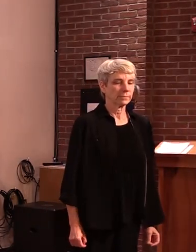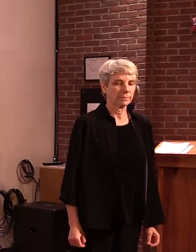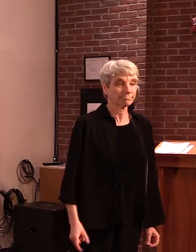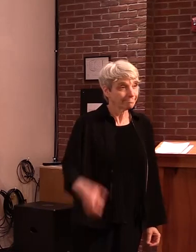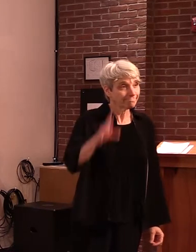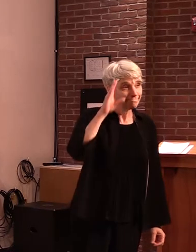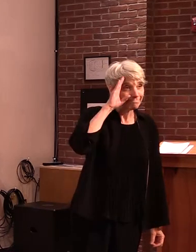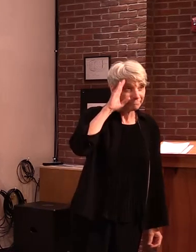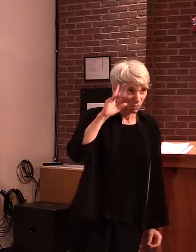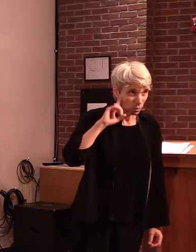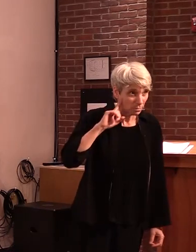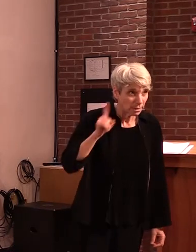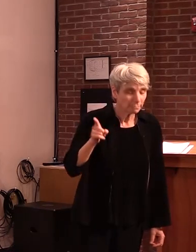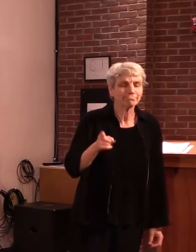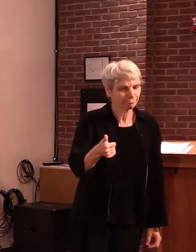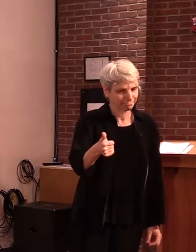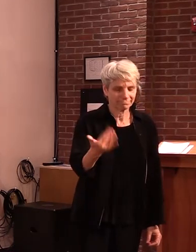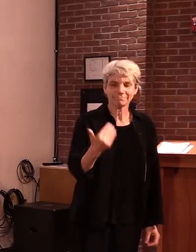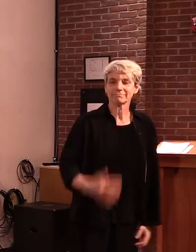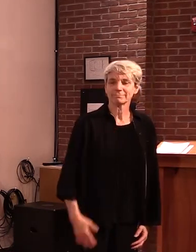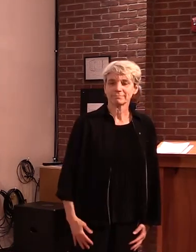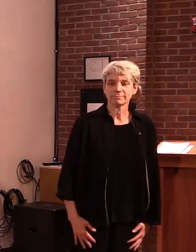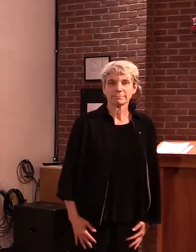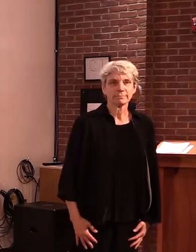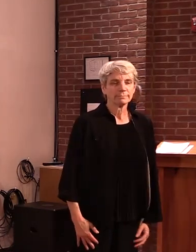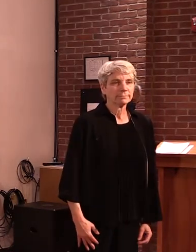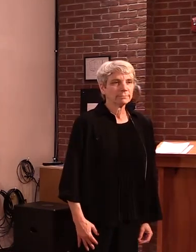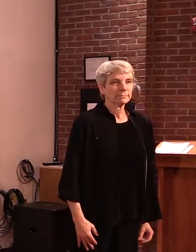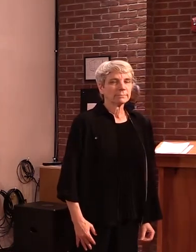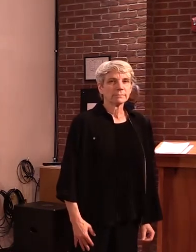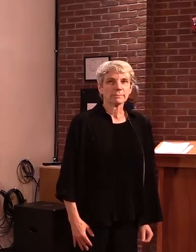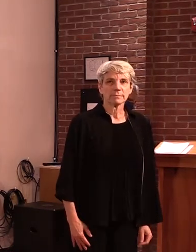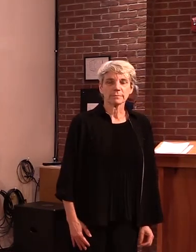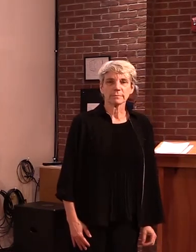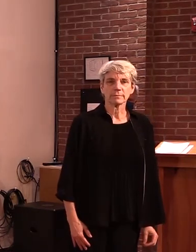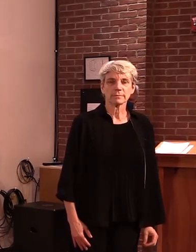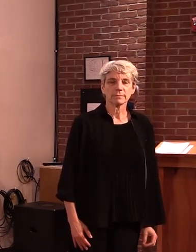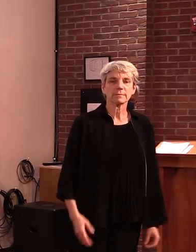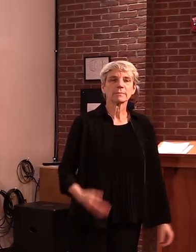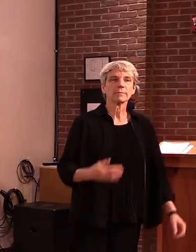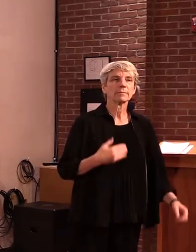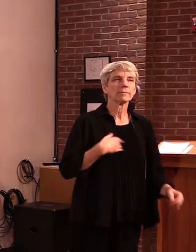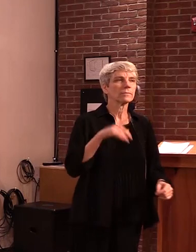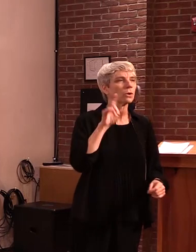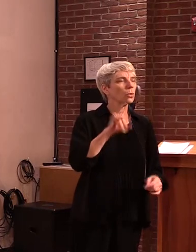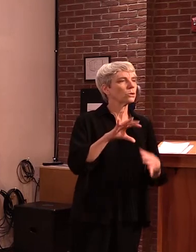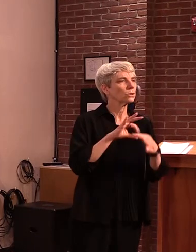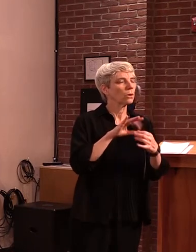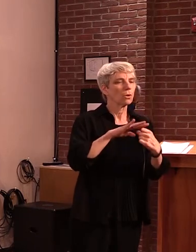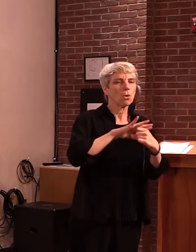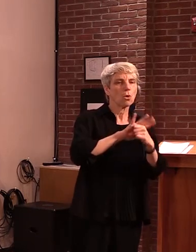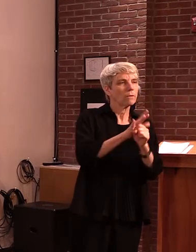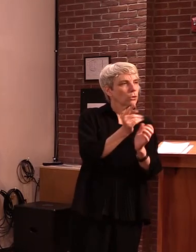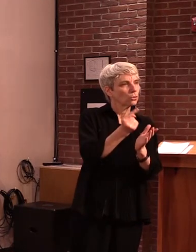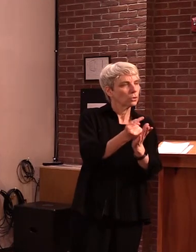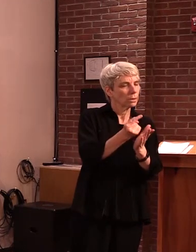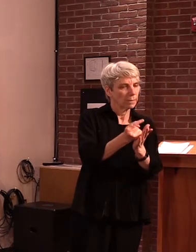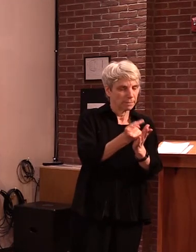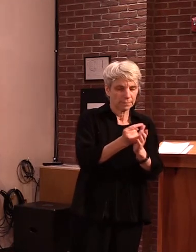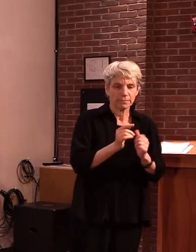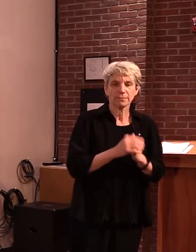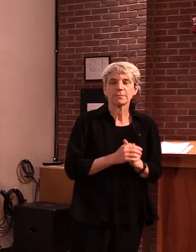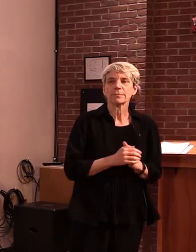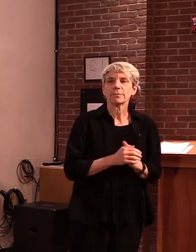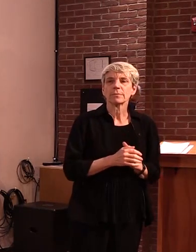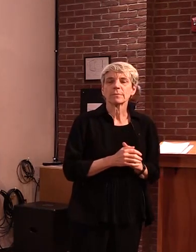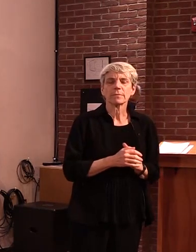Hi. Can you hear me? We can. Okay, great. I have a COVID treatment question. Thanks. Mike Lofsky with True North